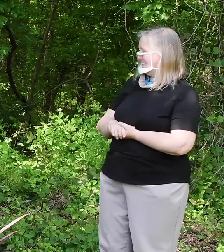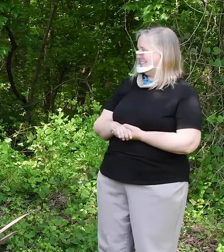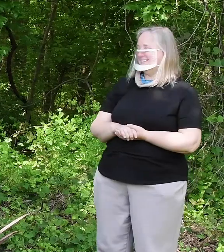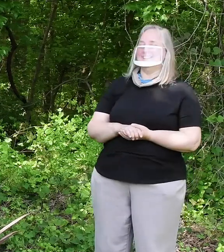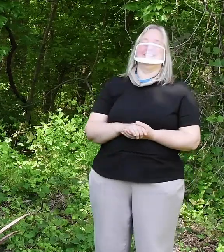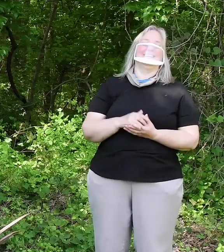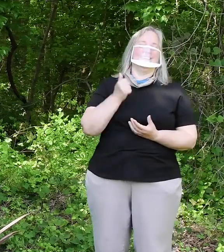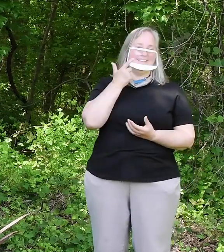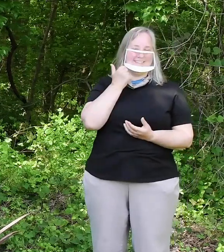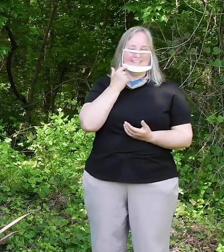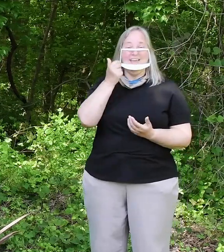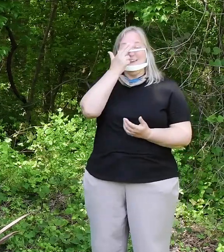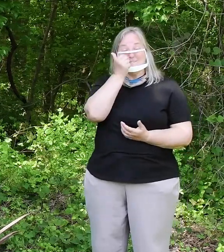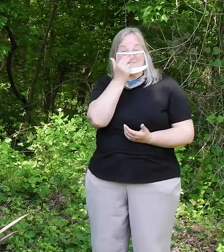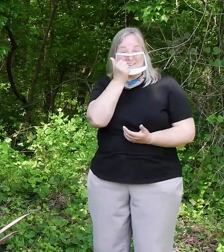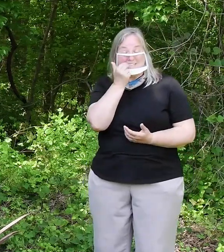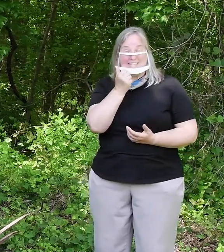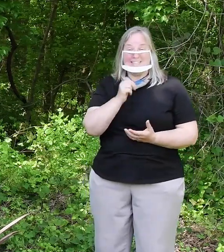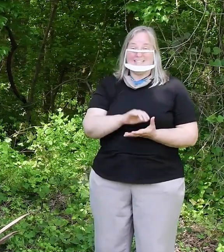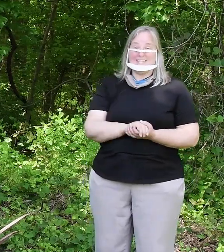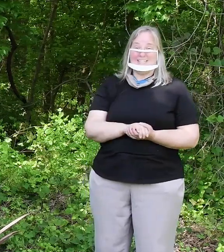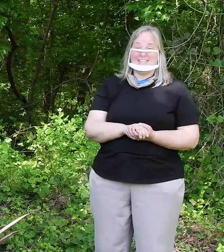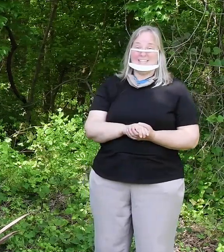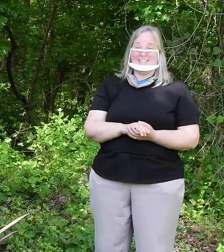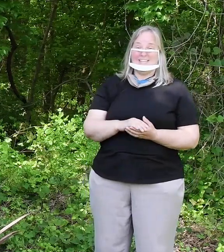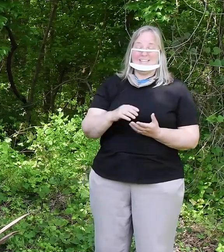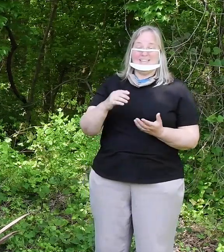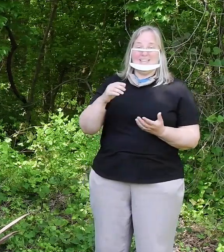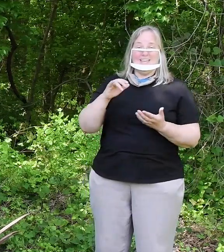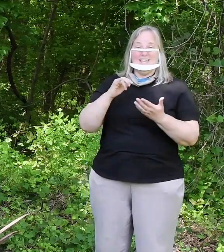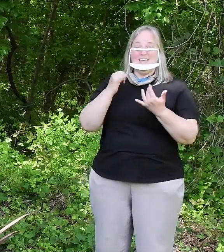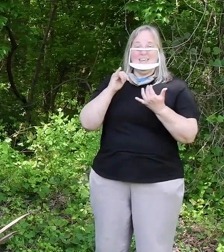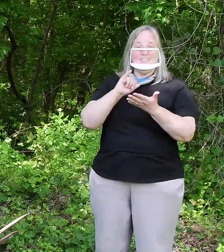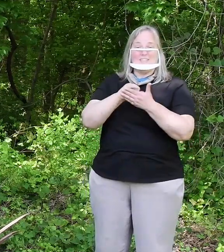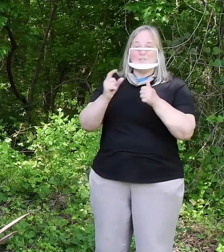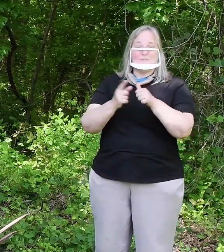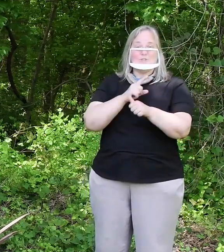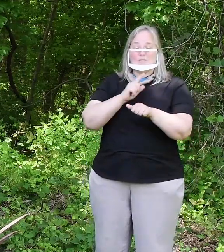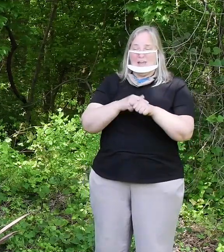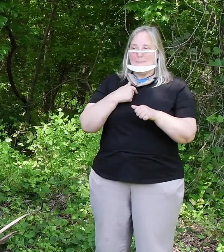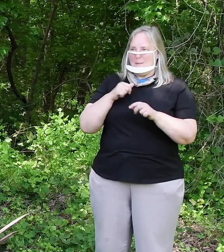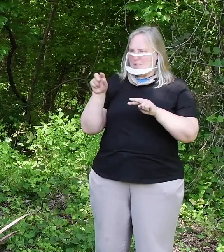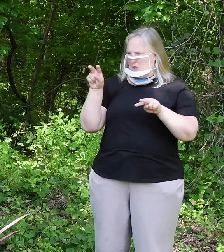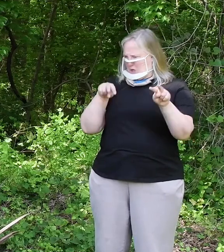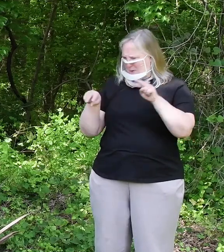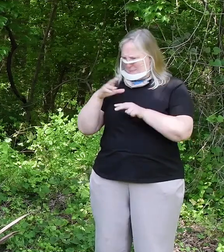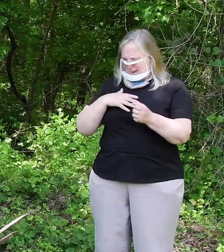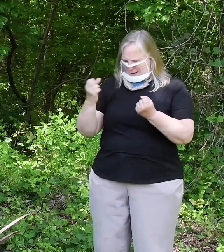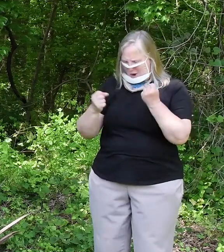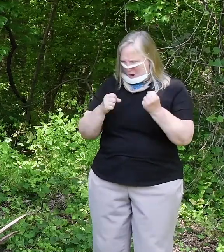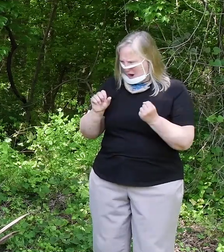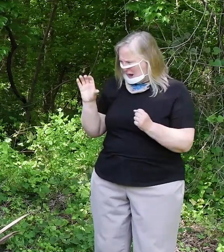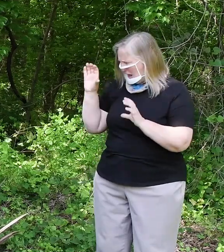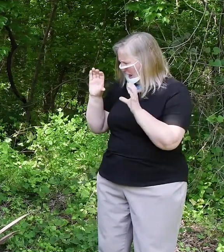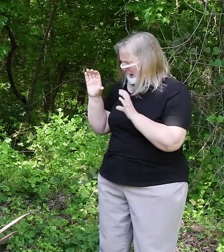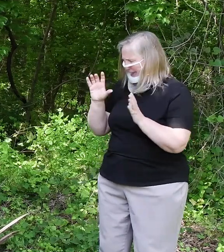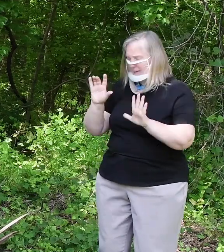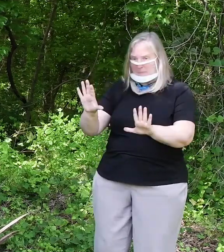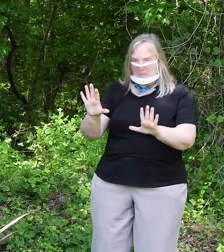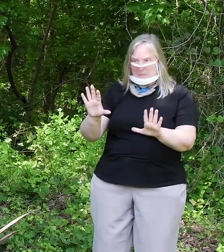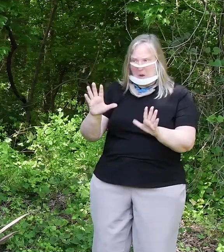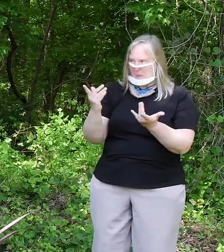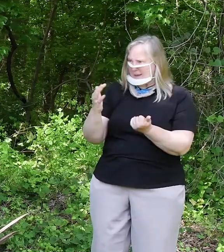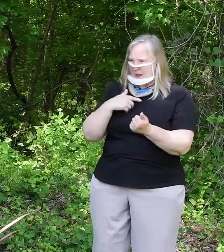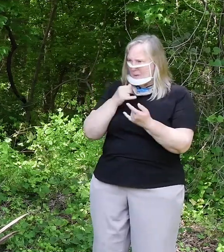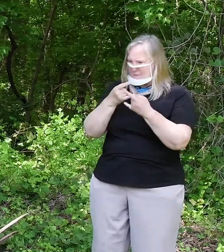You know, it's funny. It was the first time I was looking around my car and I thought, wait, I don't have a mask